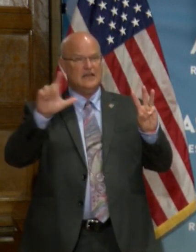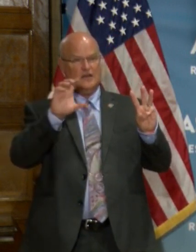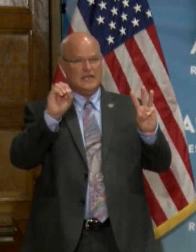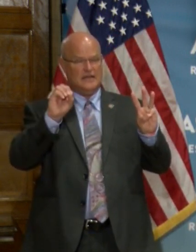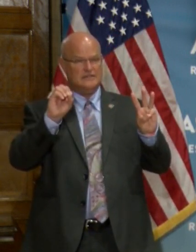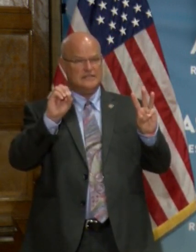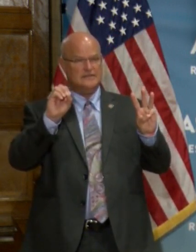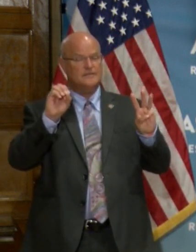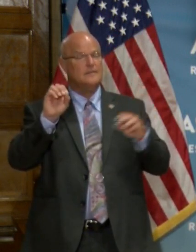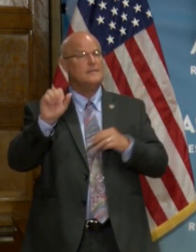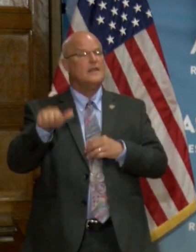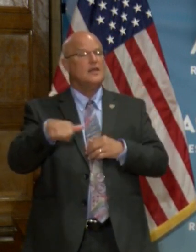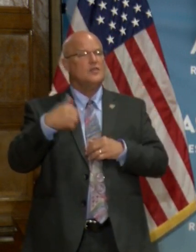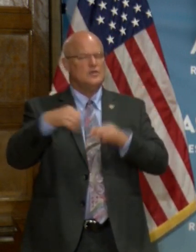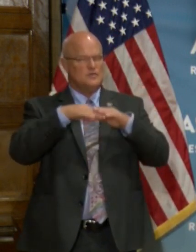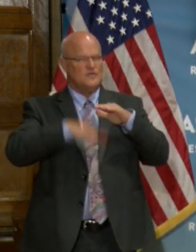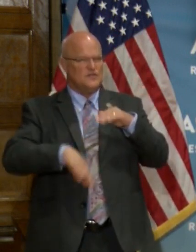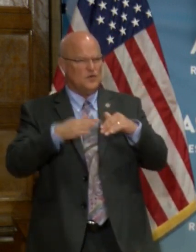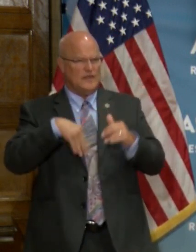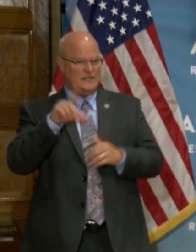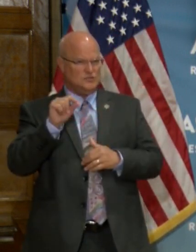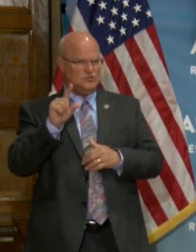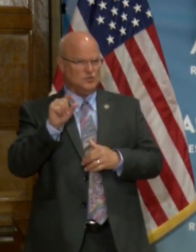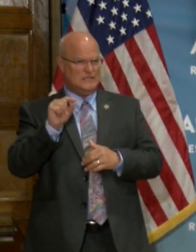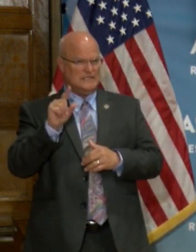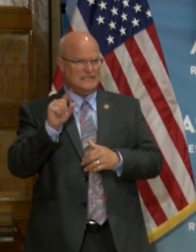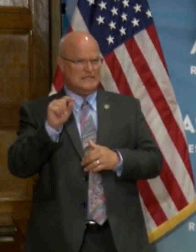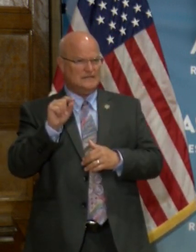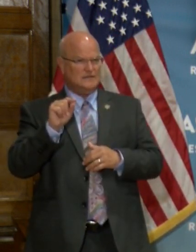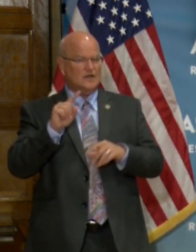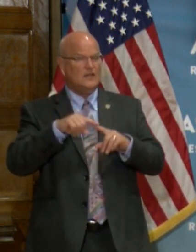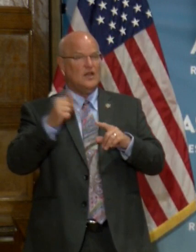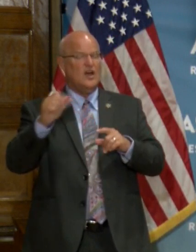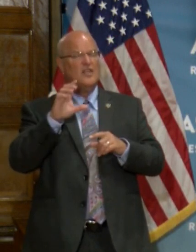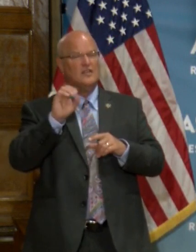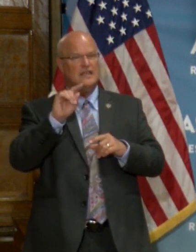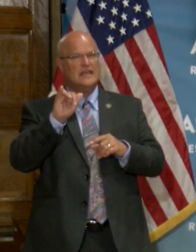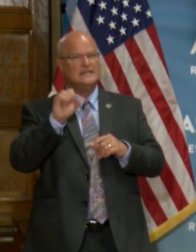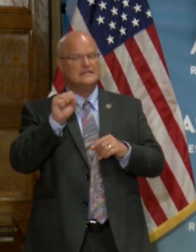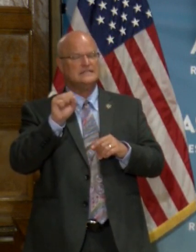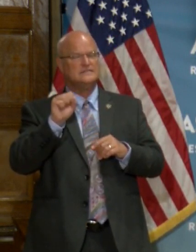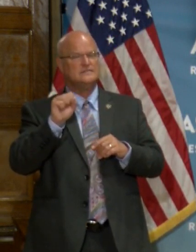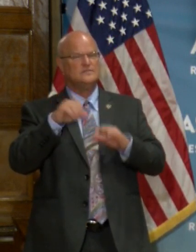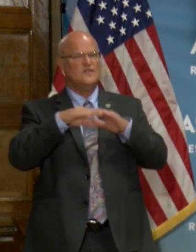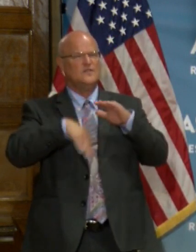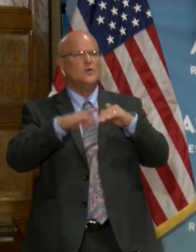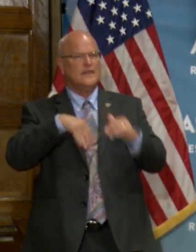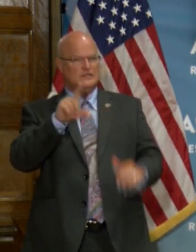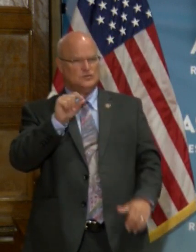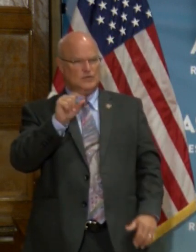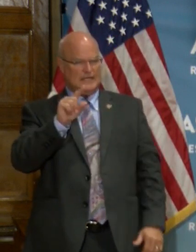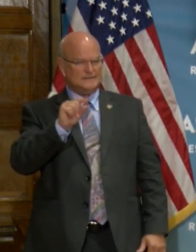the rest were fewer than 20. All the other counties were fewer than 20 cases yesterday.